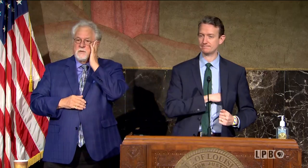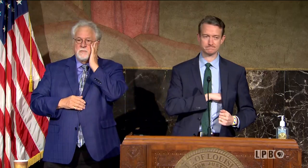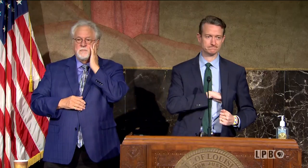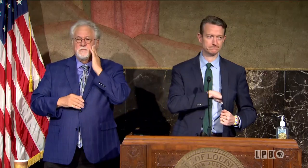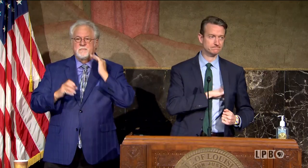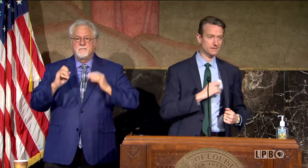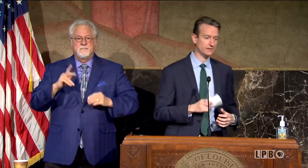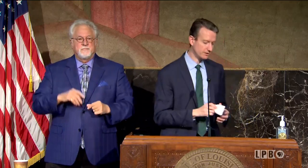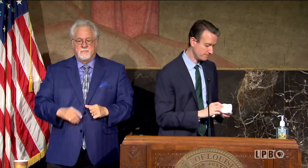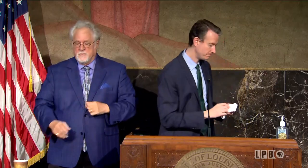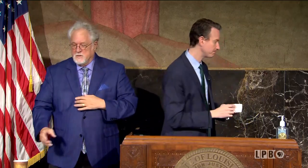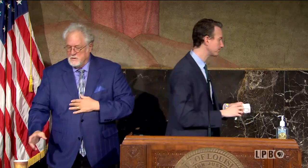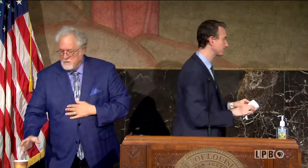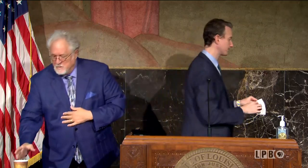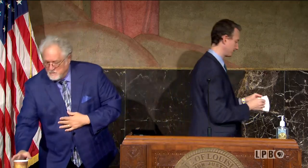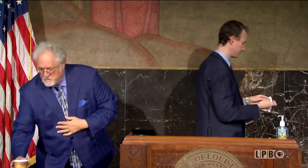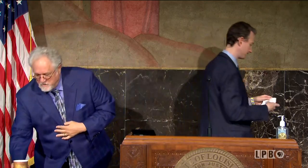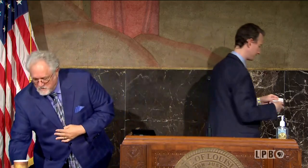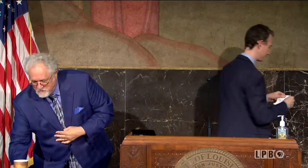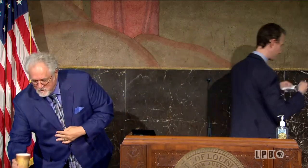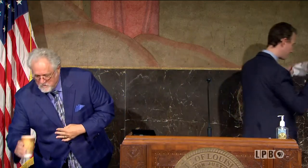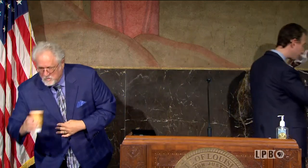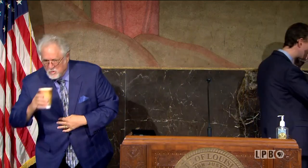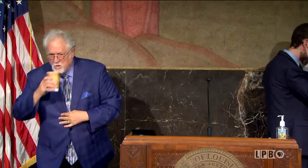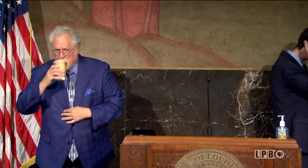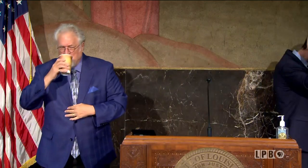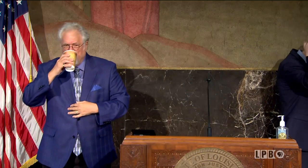All right. Thank you. Thank you.